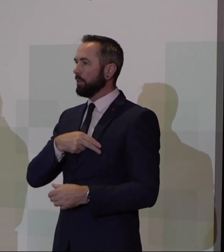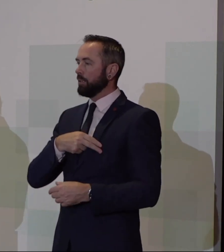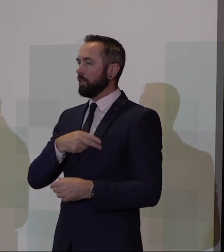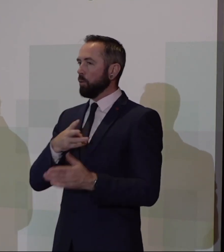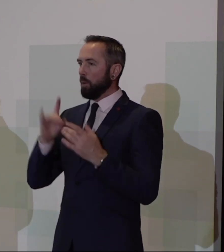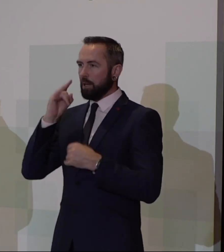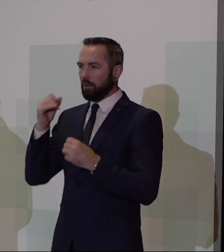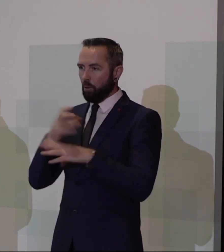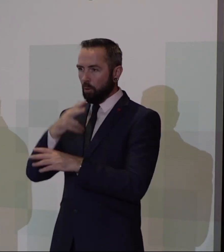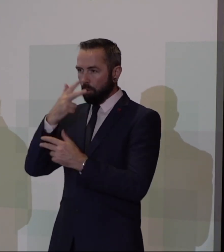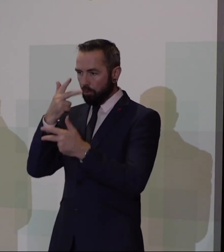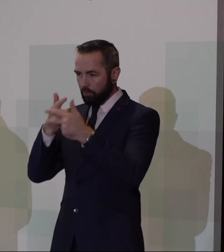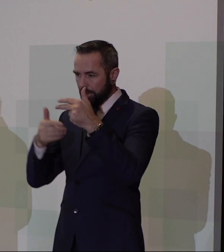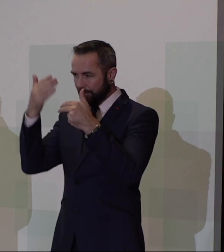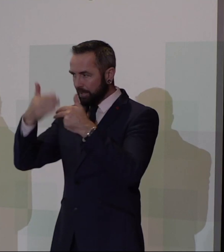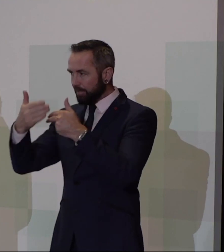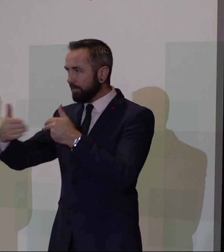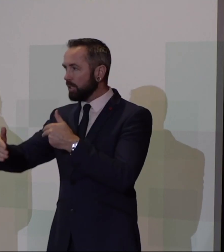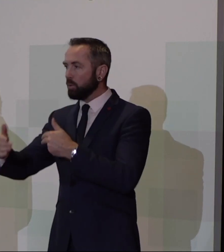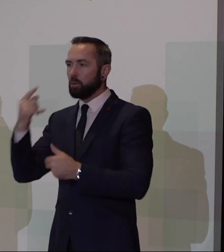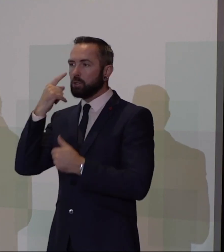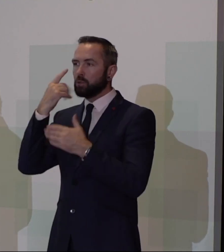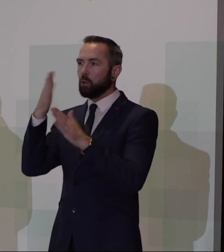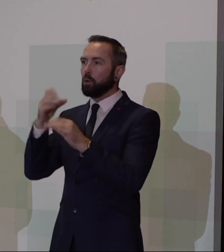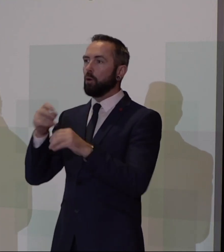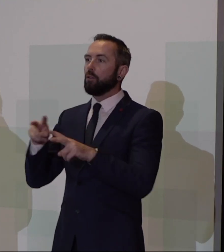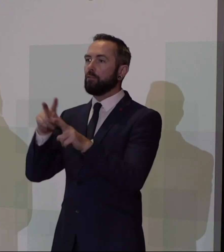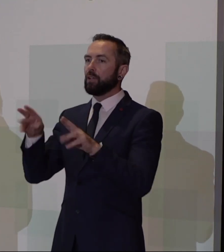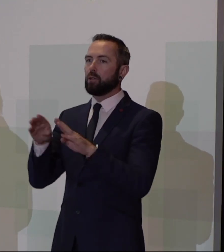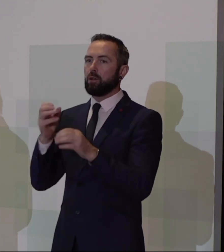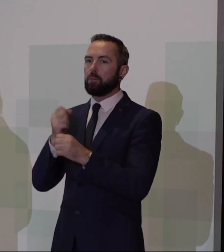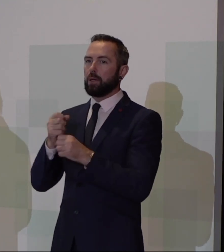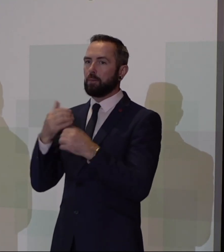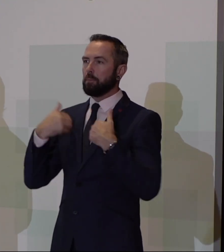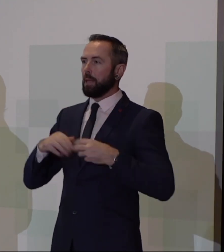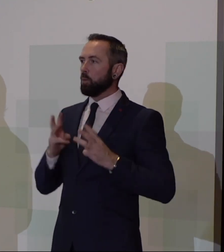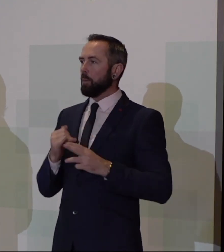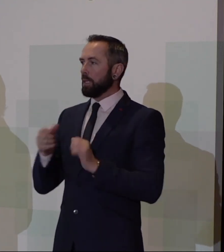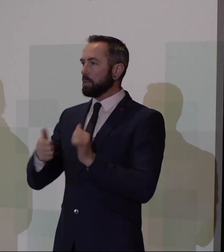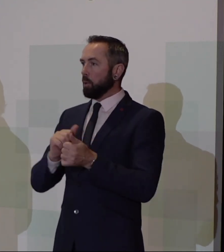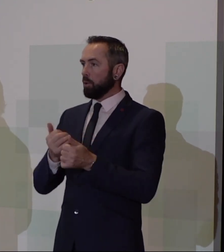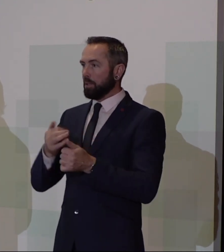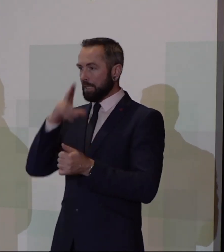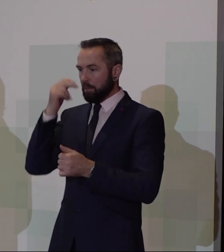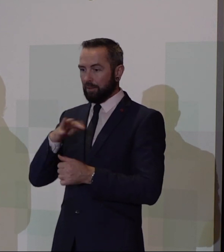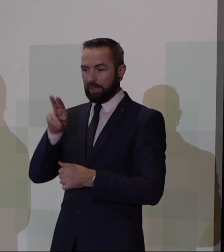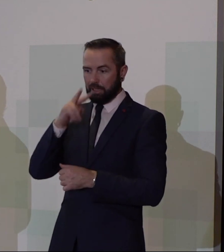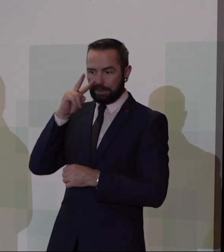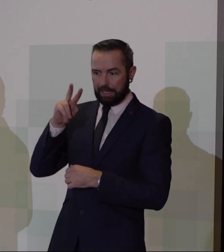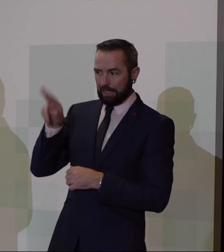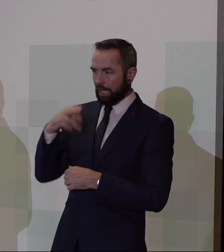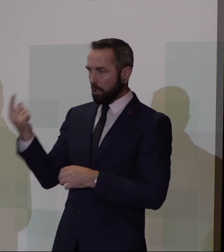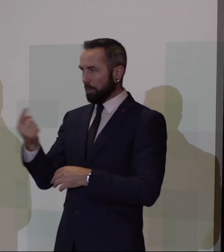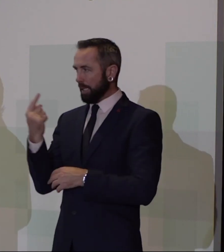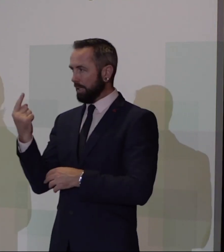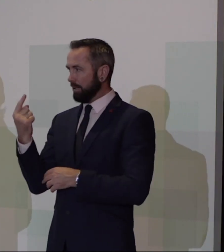show you another little video, which is on girls and women in sport, and it's called If She Can't See It, She Can't Be It. But I think you'll